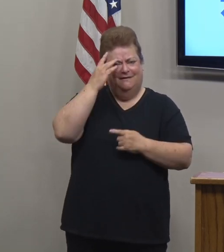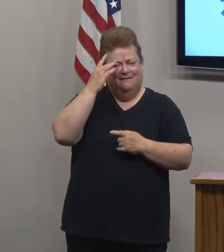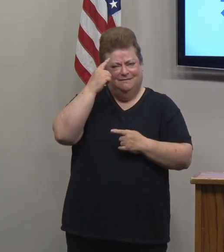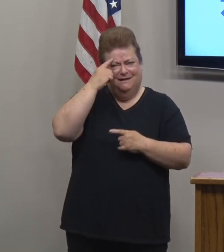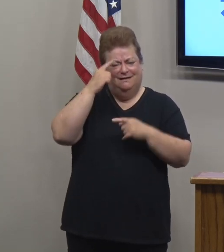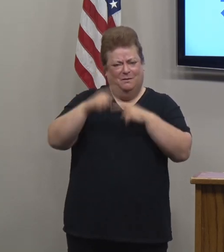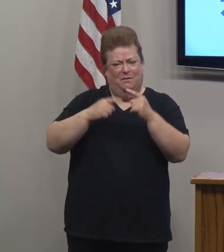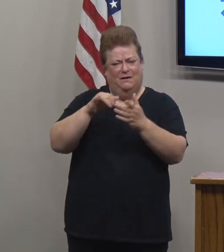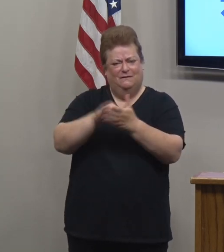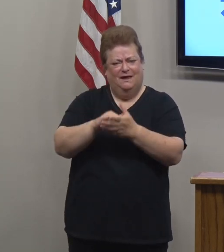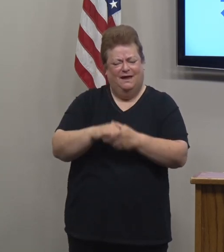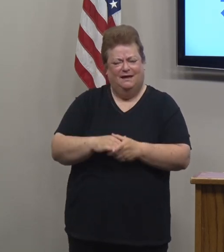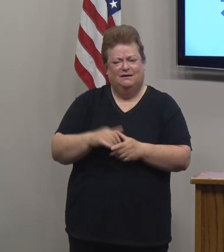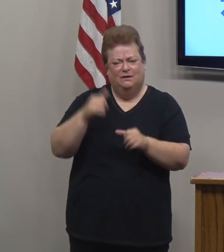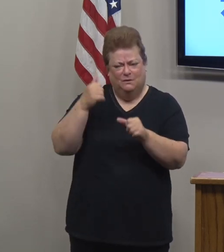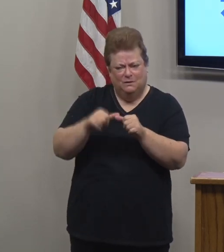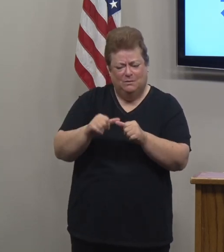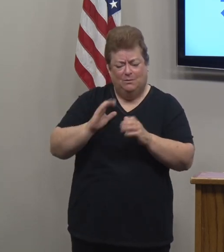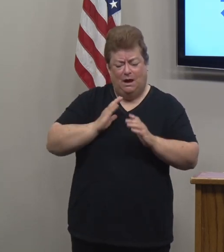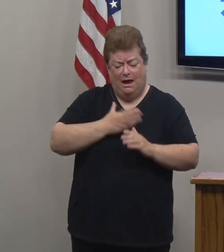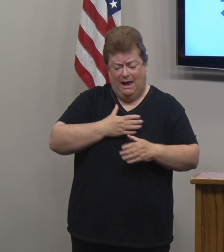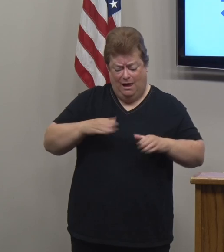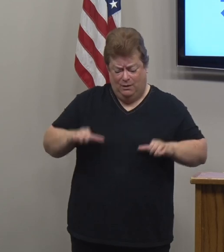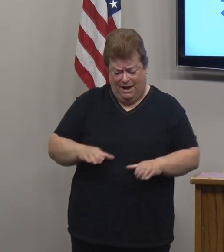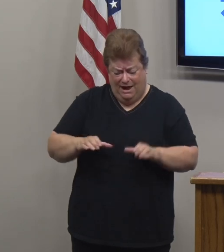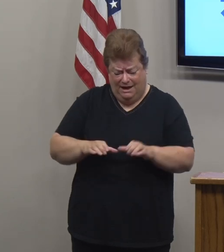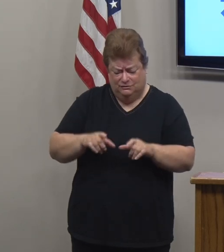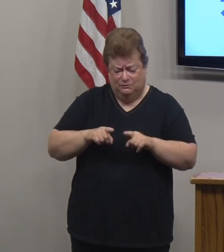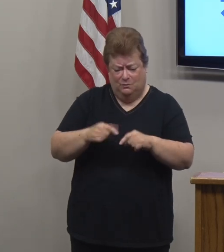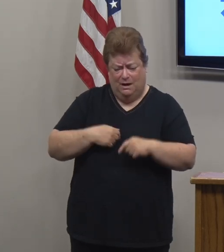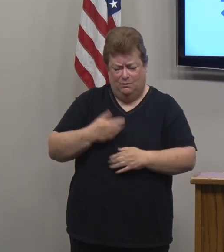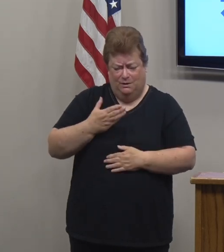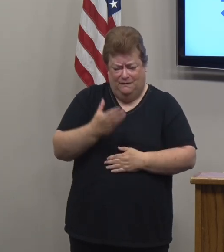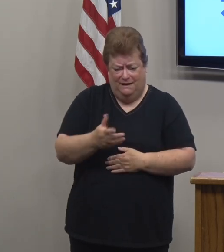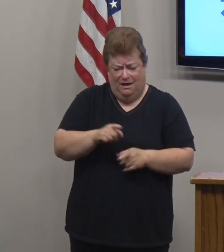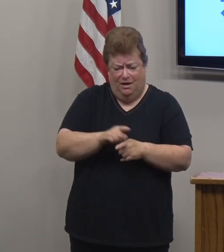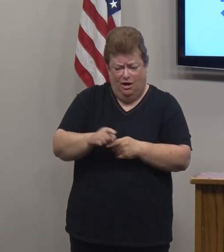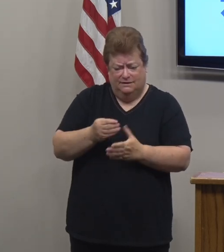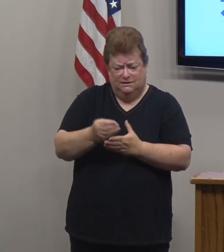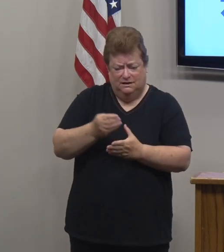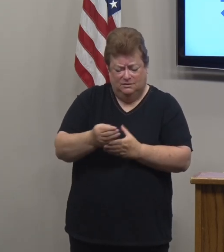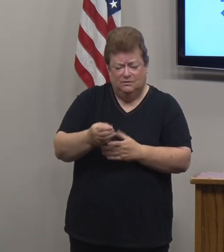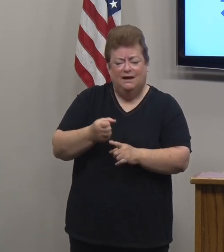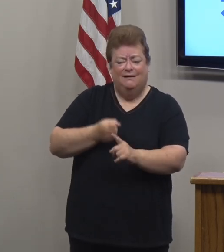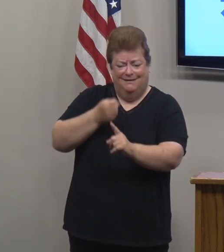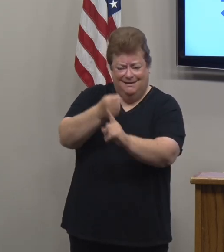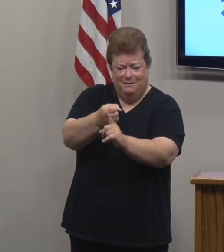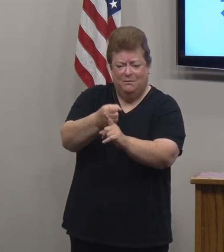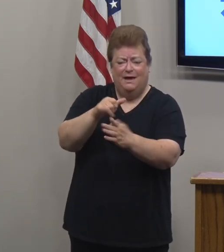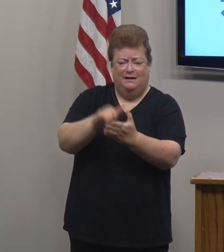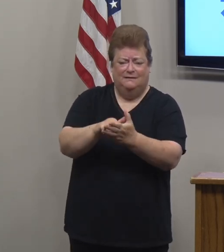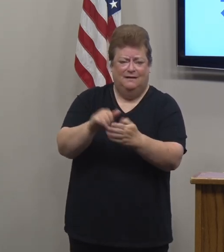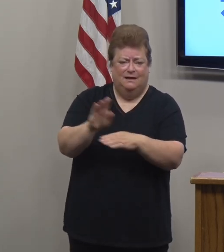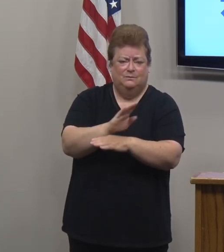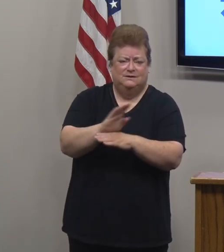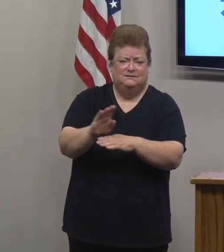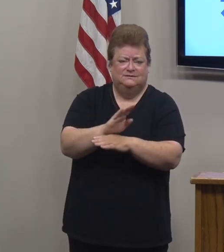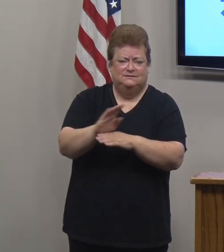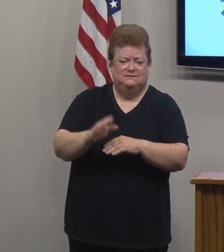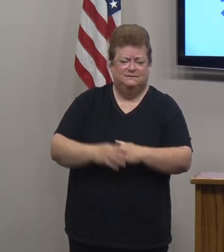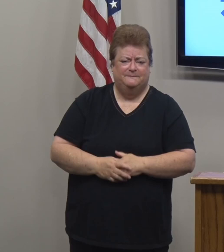remember that what our actions when we're there as customers are impacting this business.